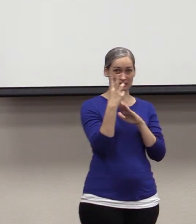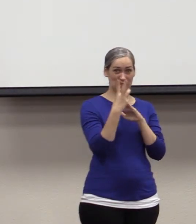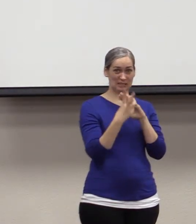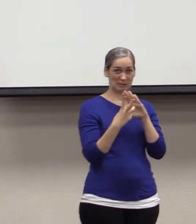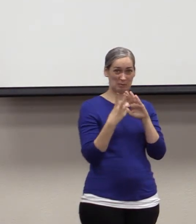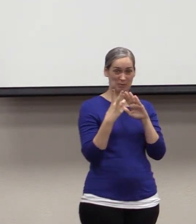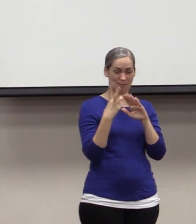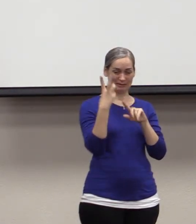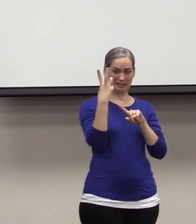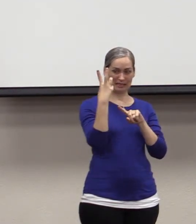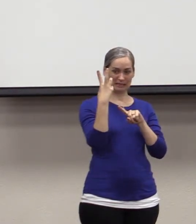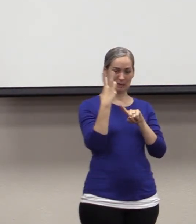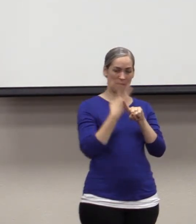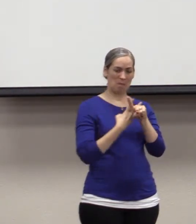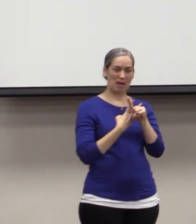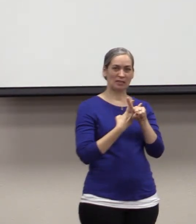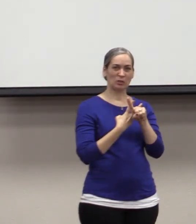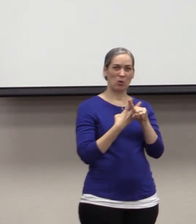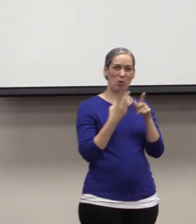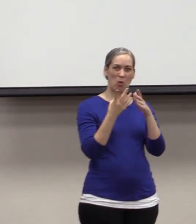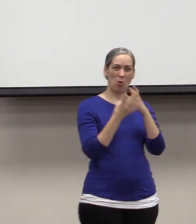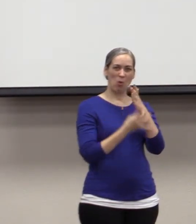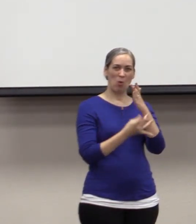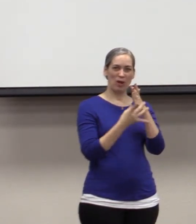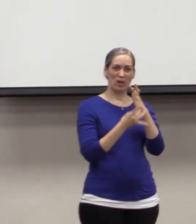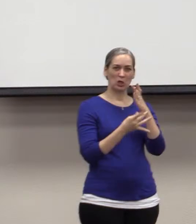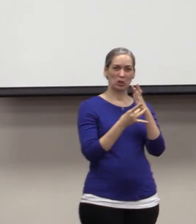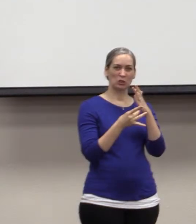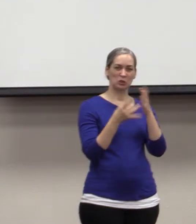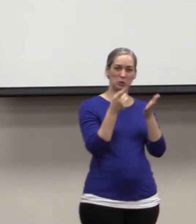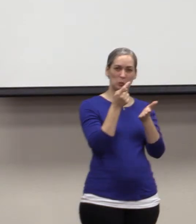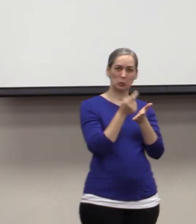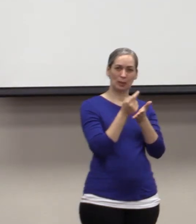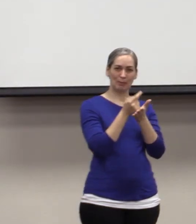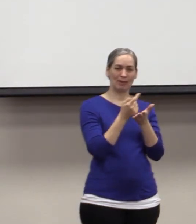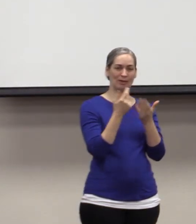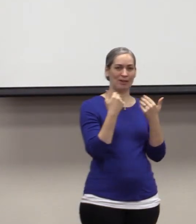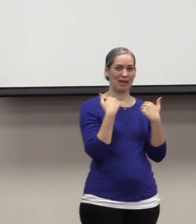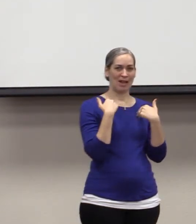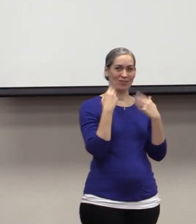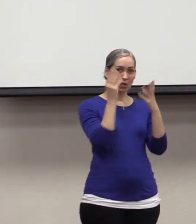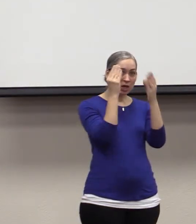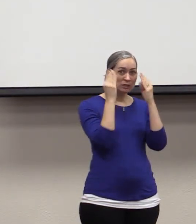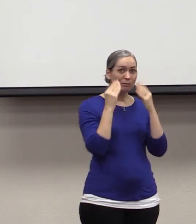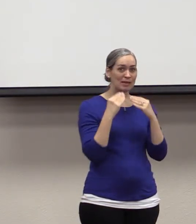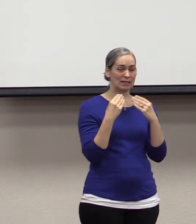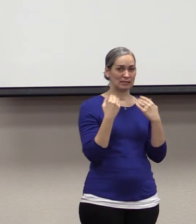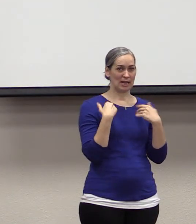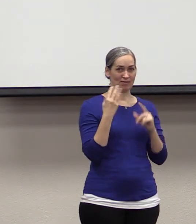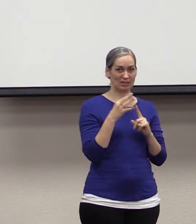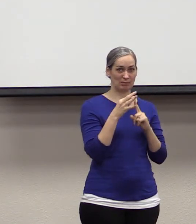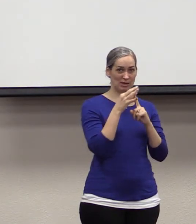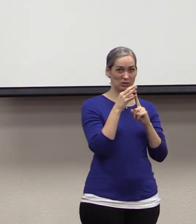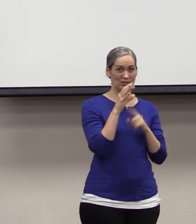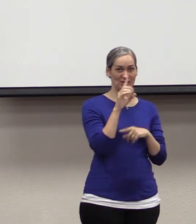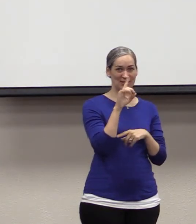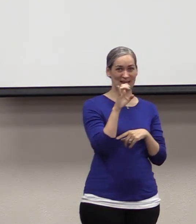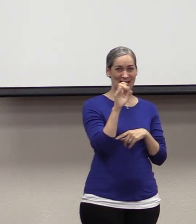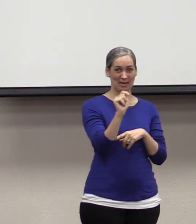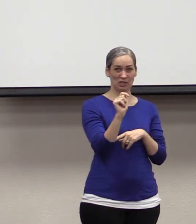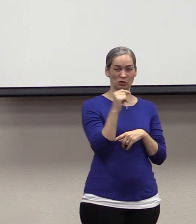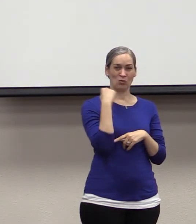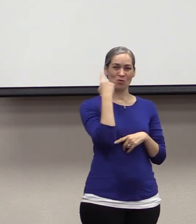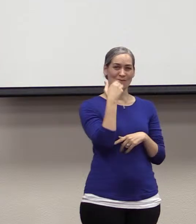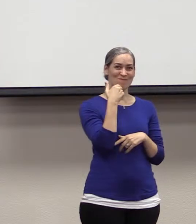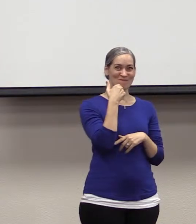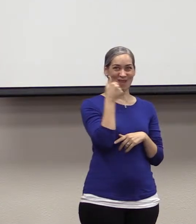treatments, 6 months of perfume and cosmetics, and the entire time will be on a special diet so that she will look her best in front of the king to